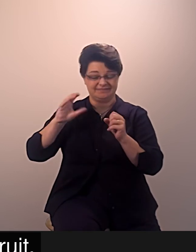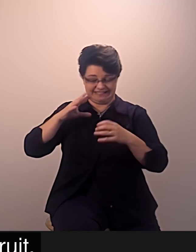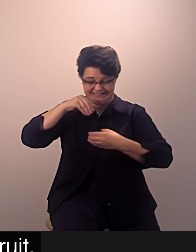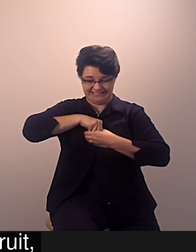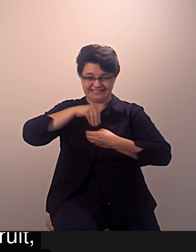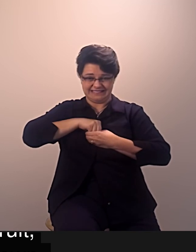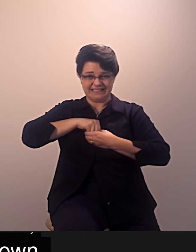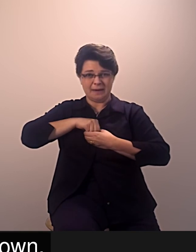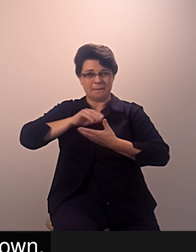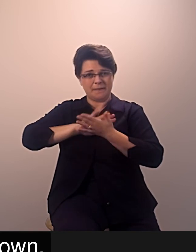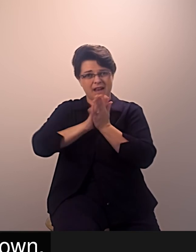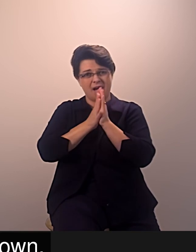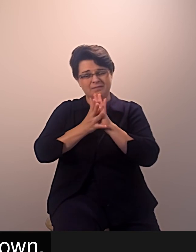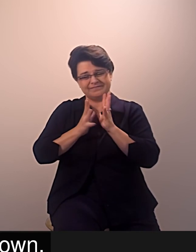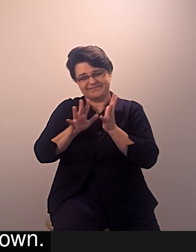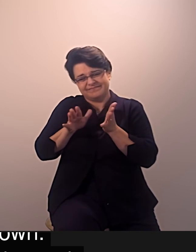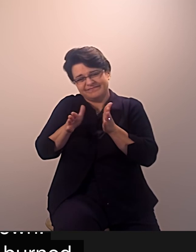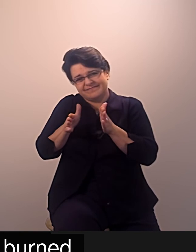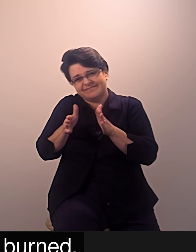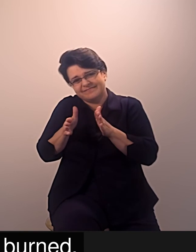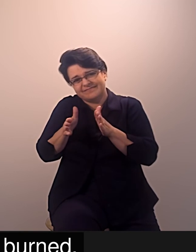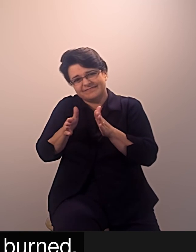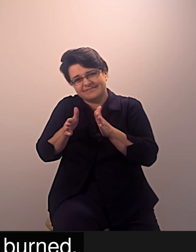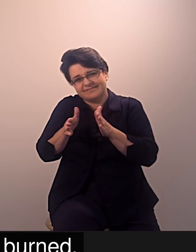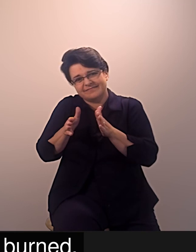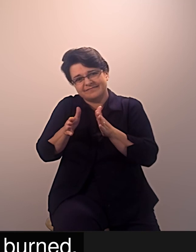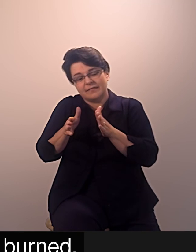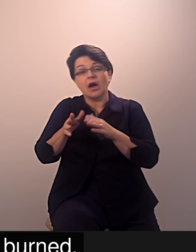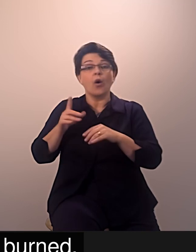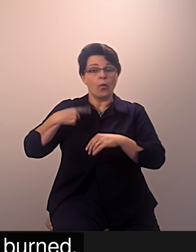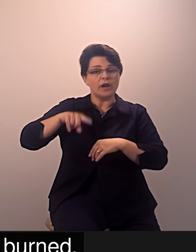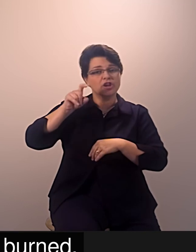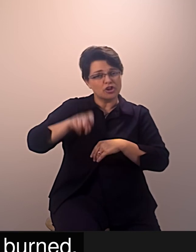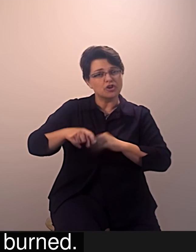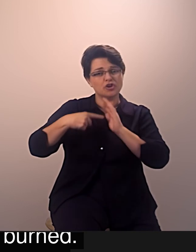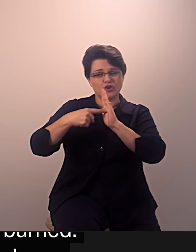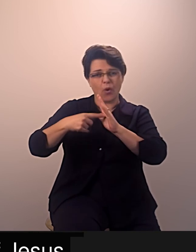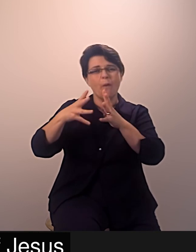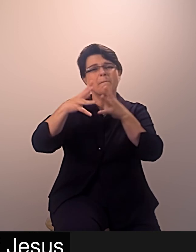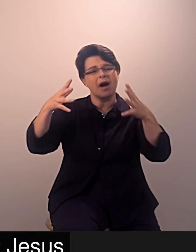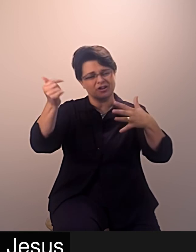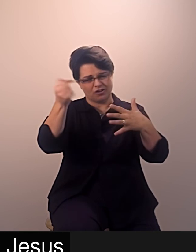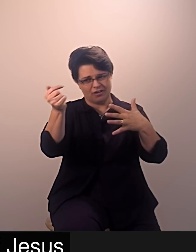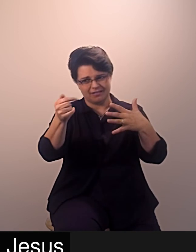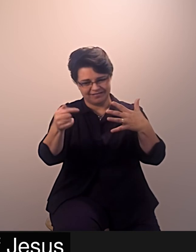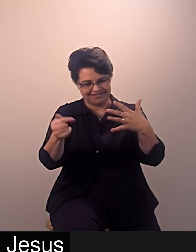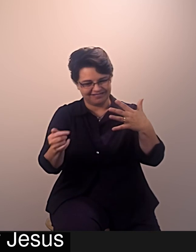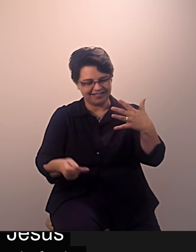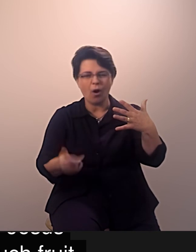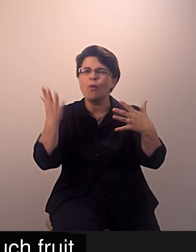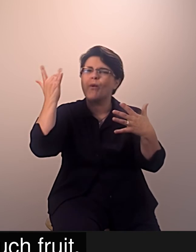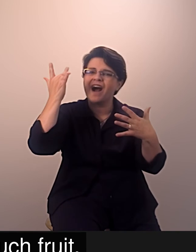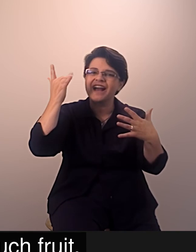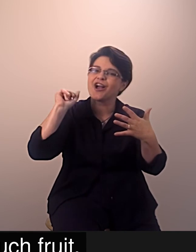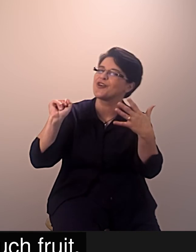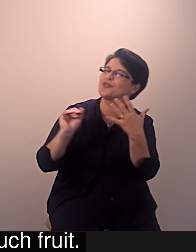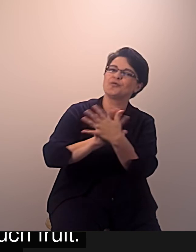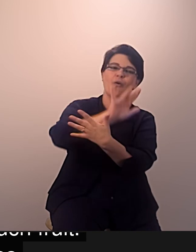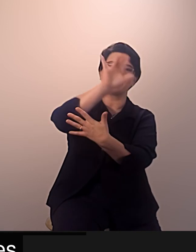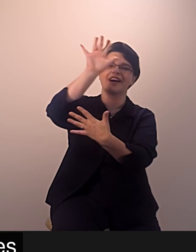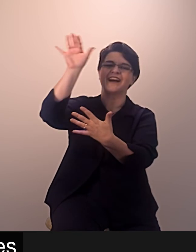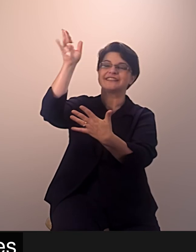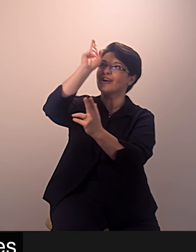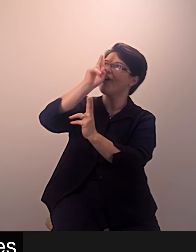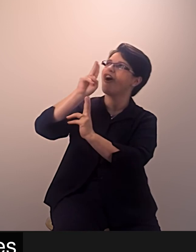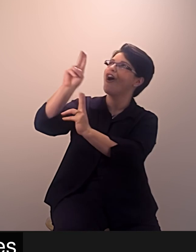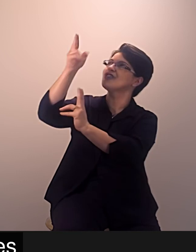burned. The followers of Jesus are to produce much fruit. This glorifies and honors